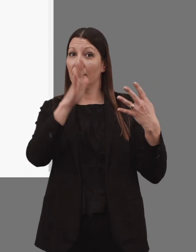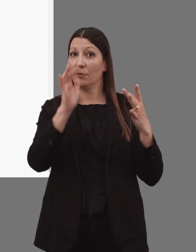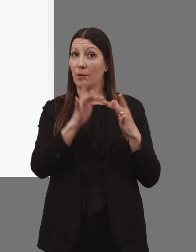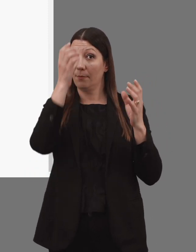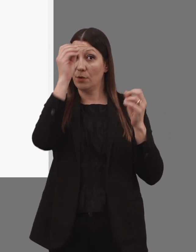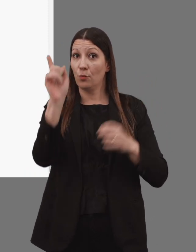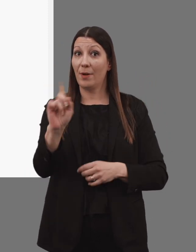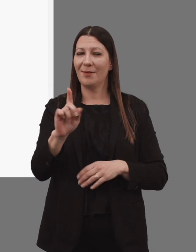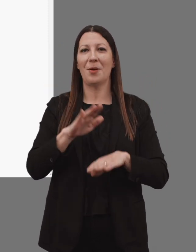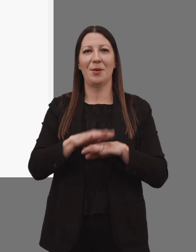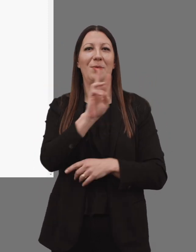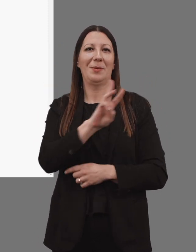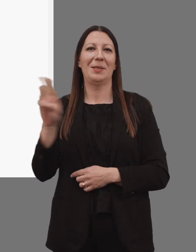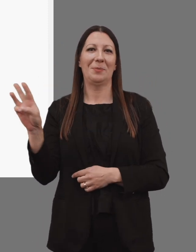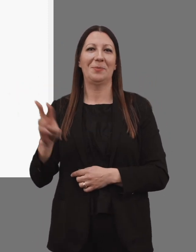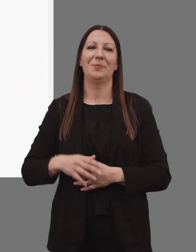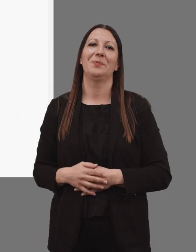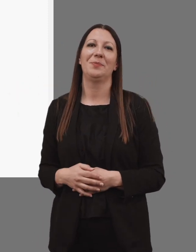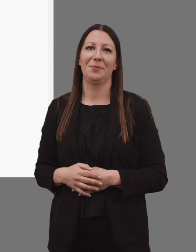their contact information on our website.